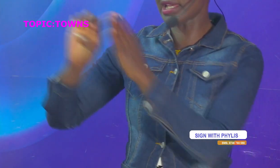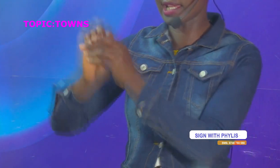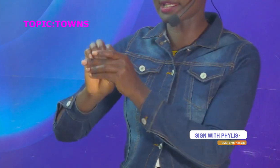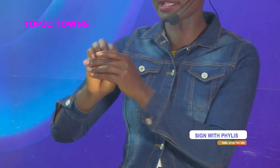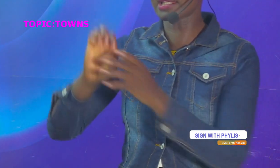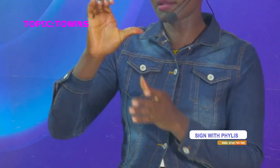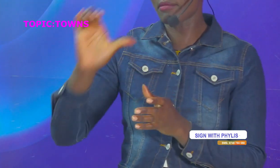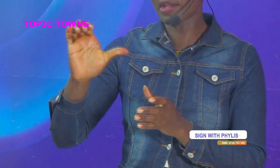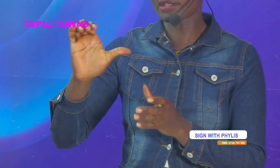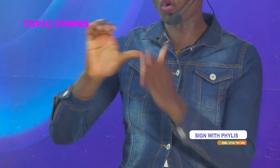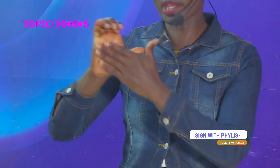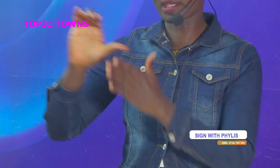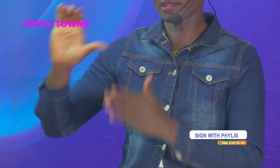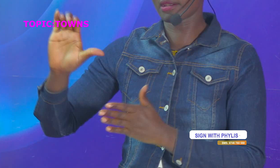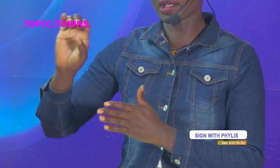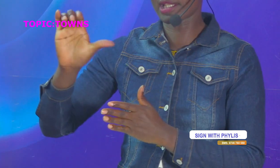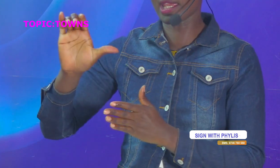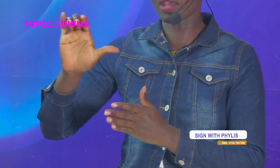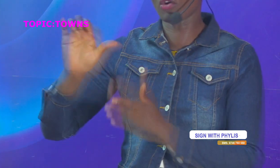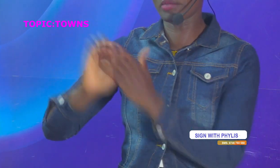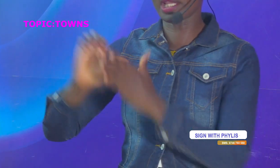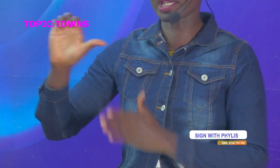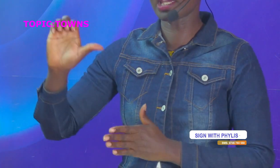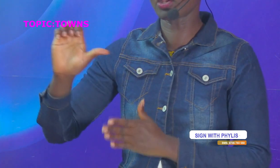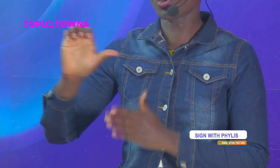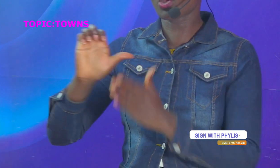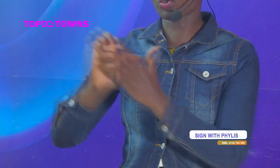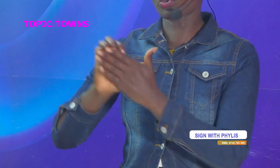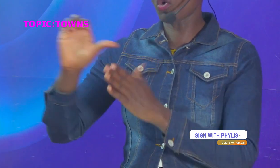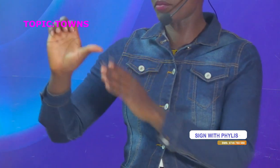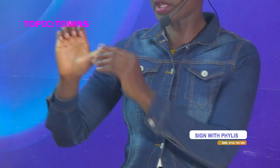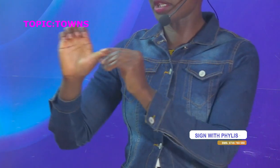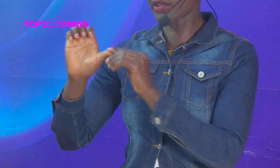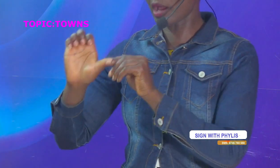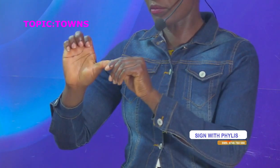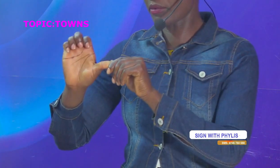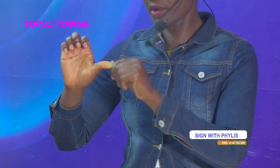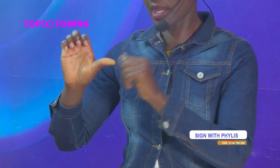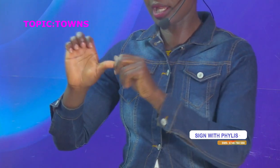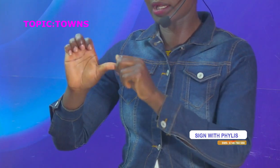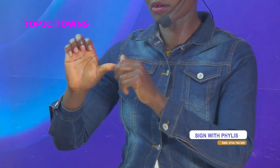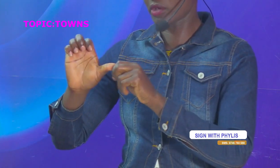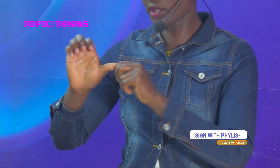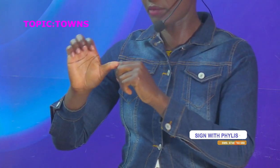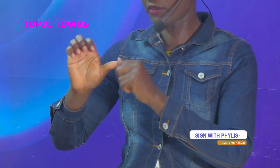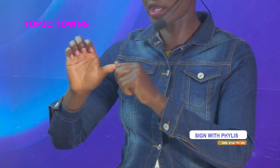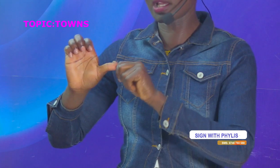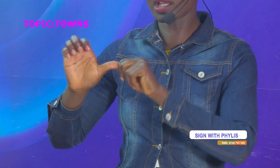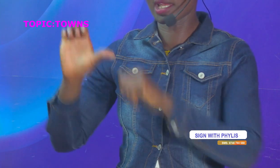this, but open letter E, open letter E. So you open the thumb nail or the thumb finger like this,